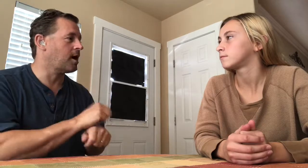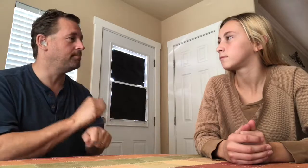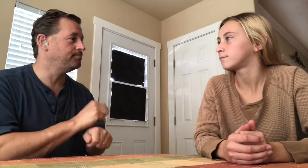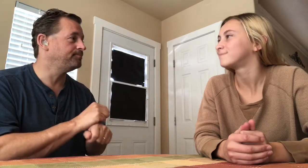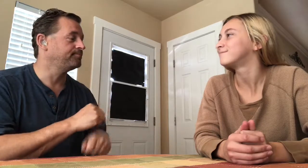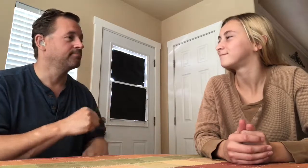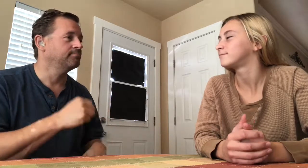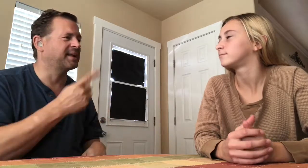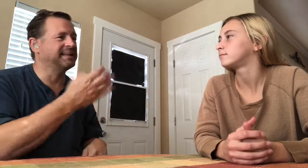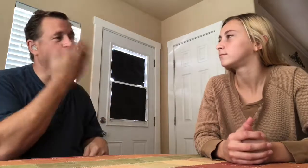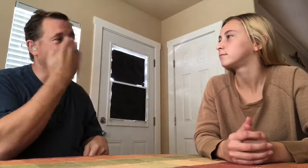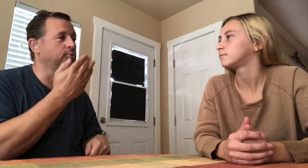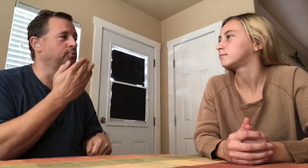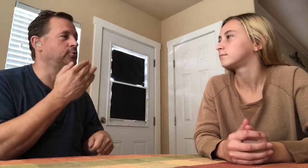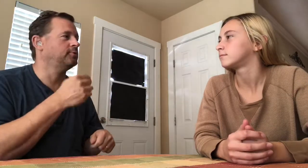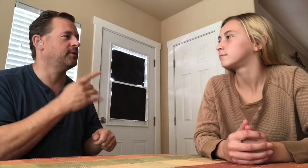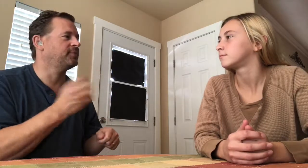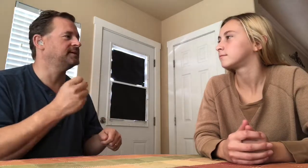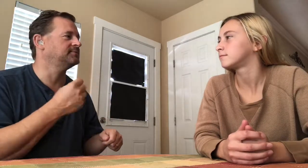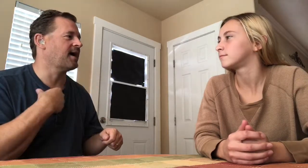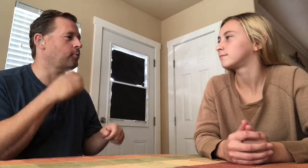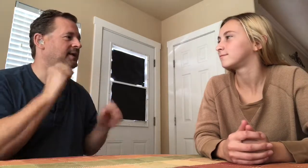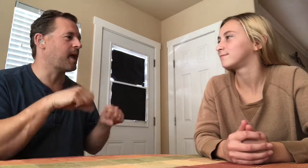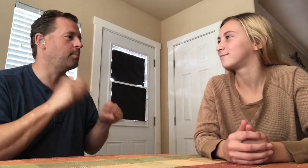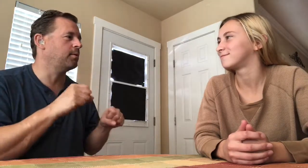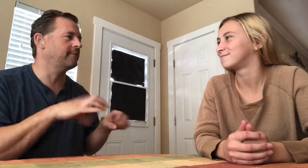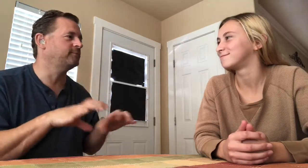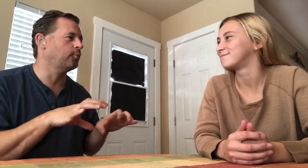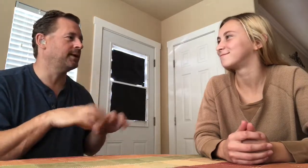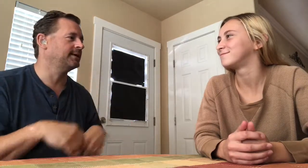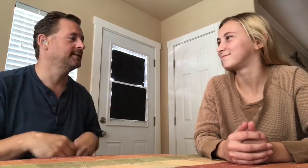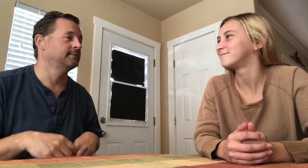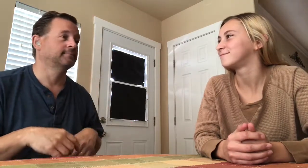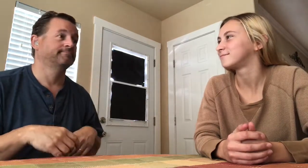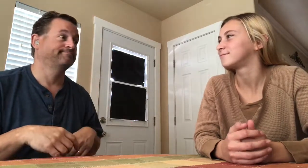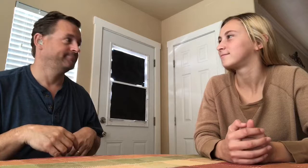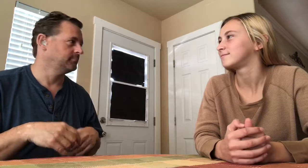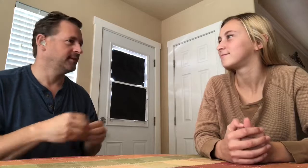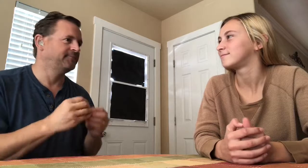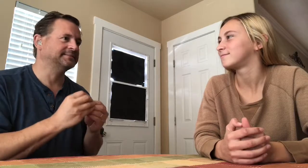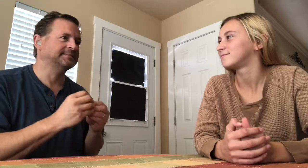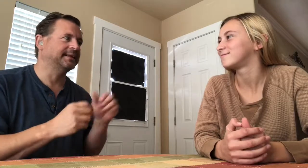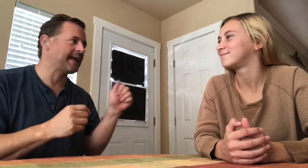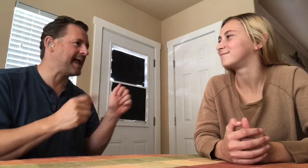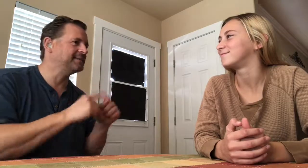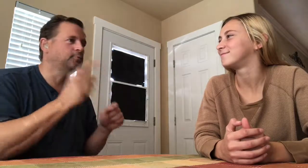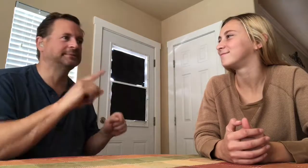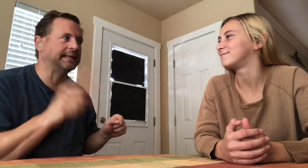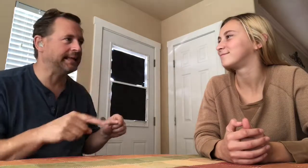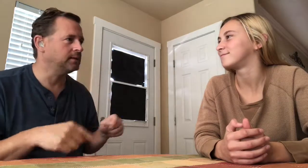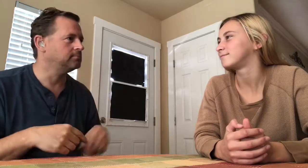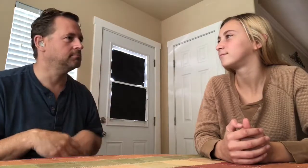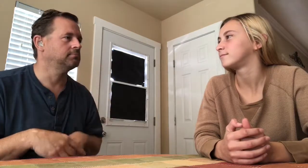job because he knew the things that I was capable of doing, fixing A to Z,